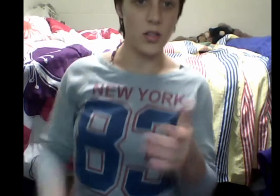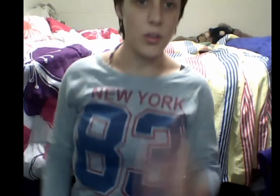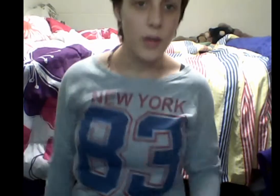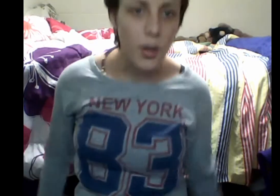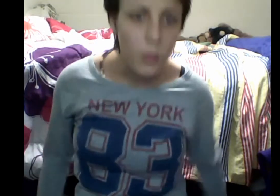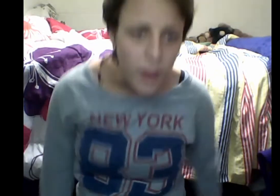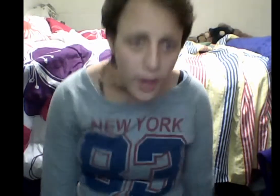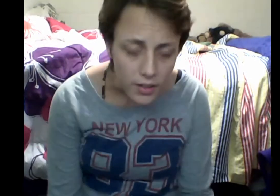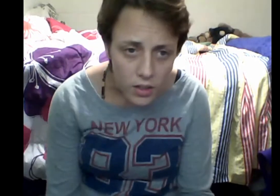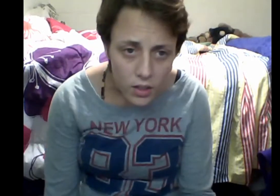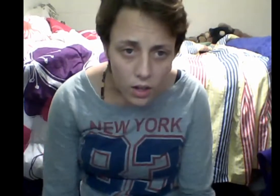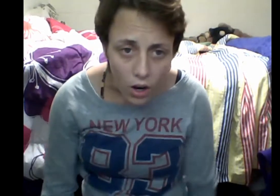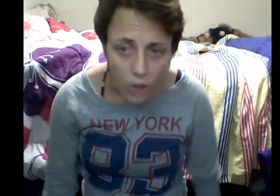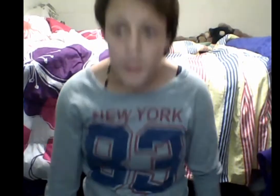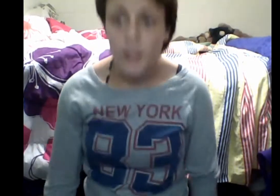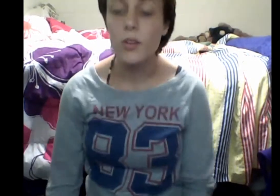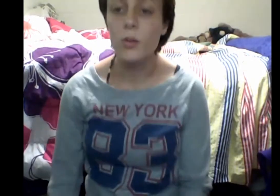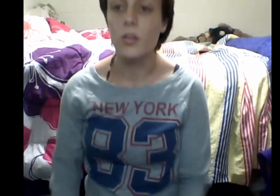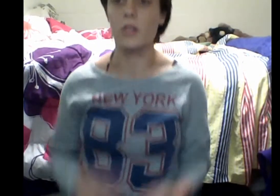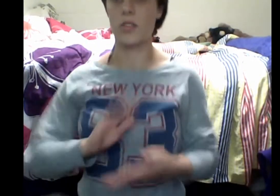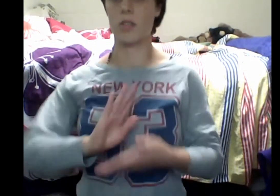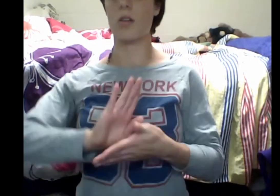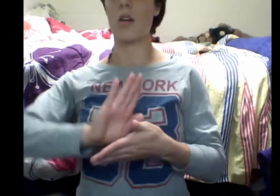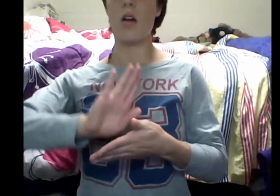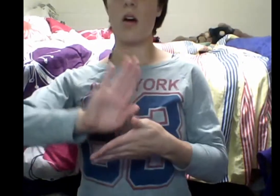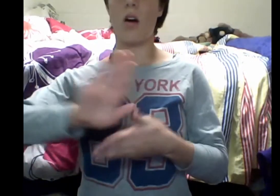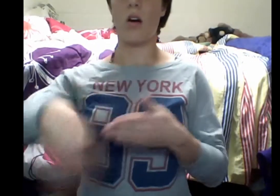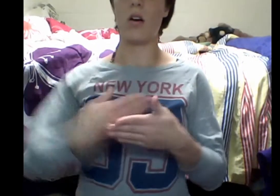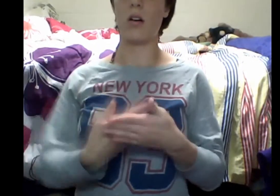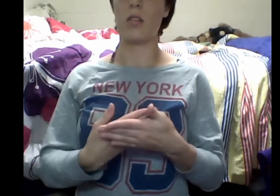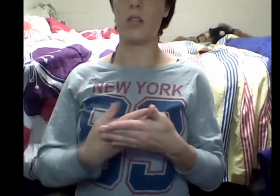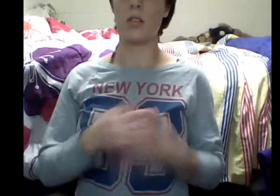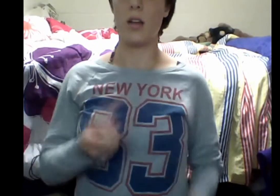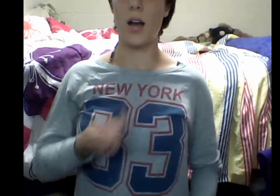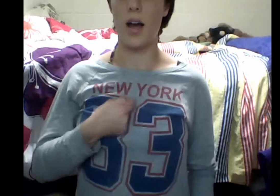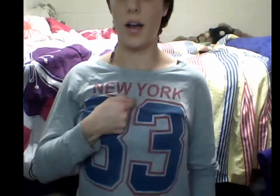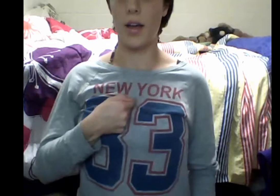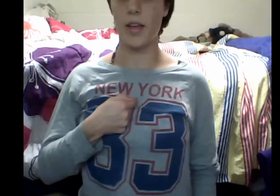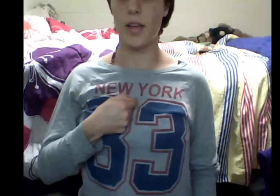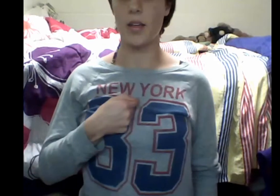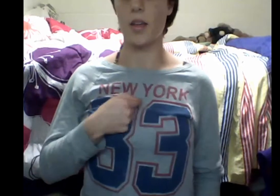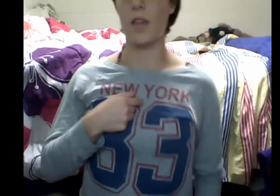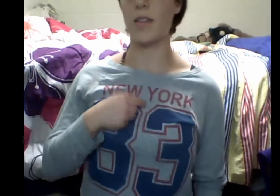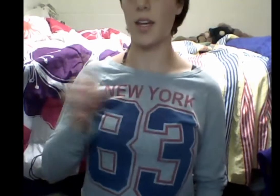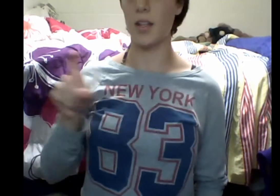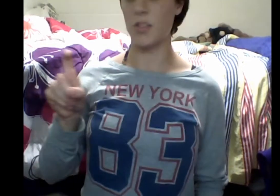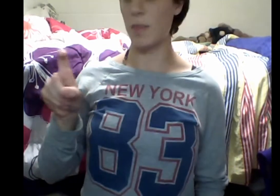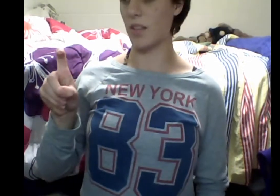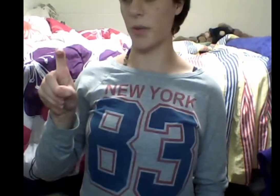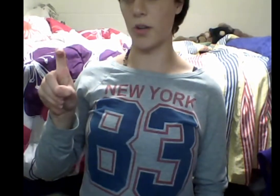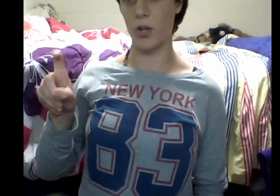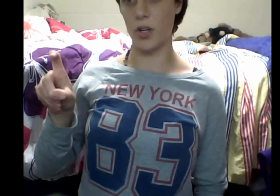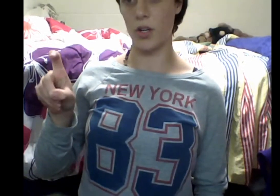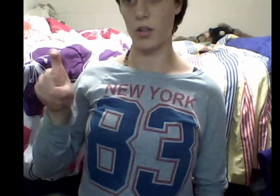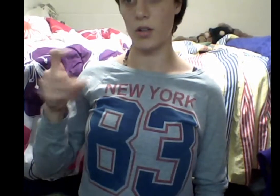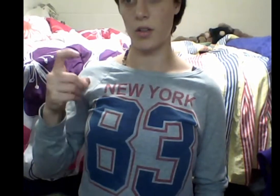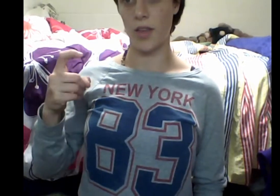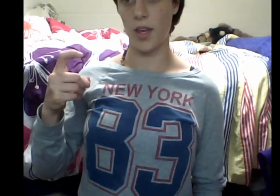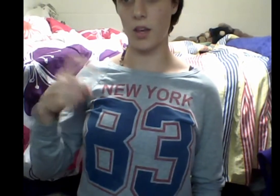knowing I will find all I need in you alone. So all I, then need, as you make this weird hook thing with